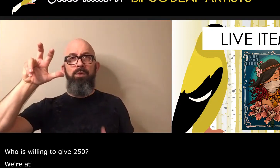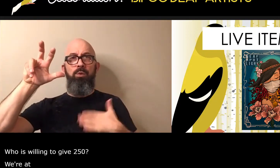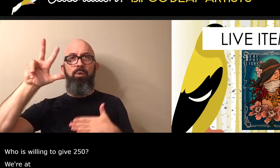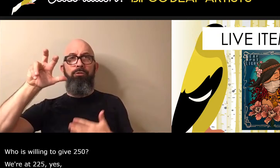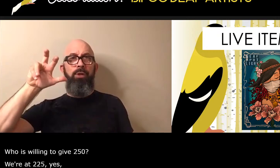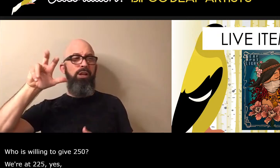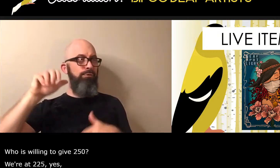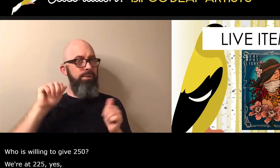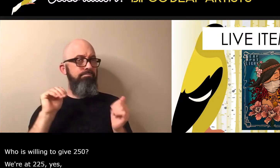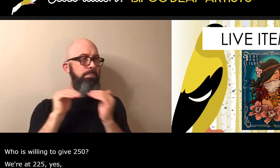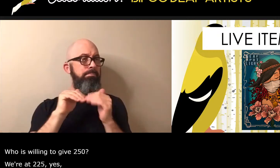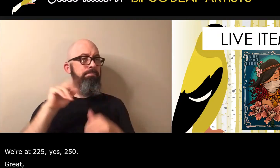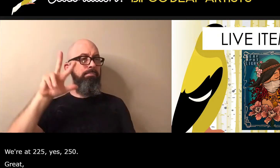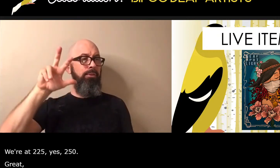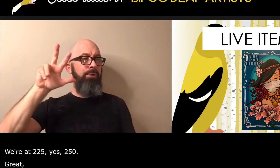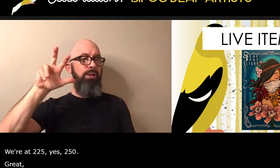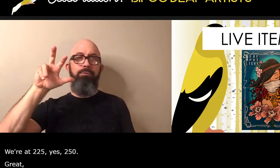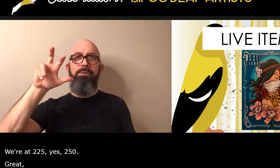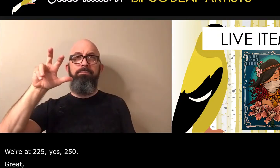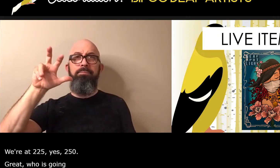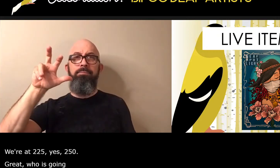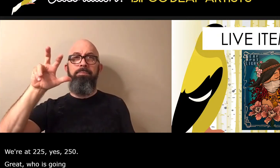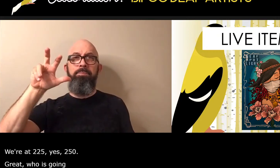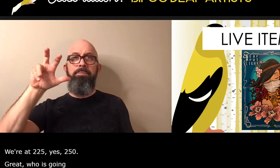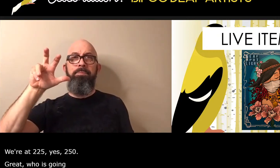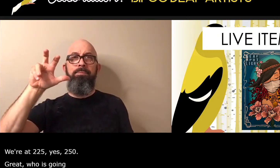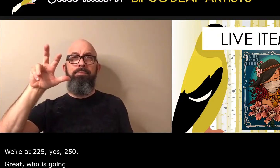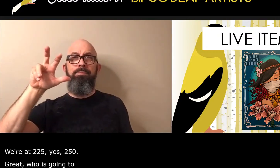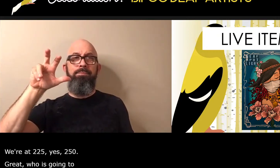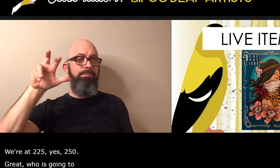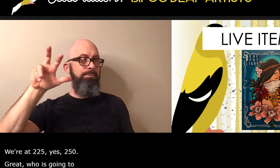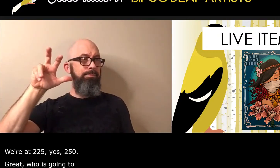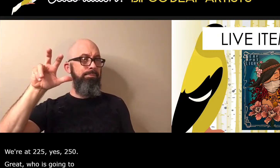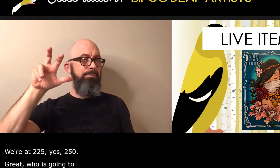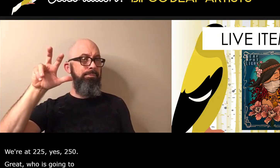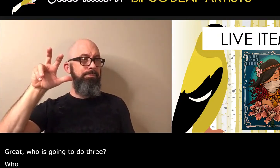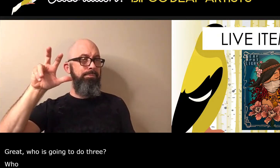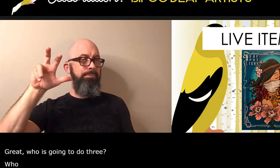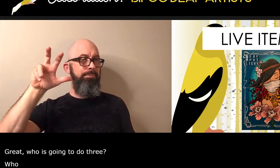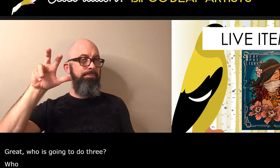do 3? Who's willing to raise it to 300?